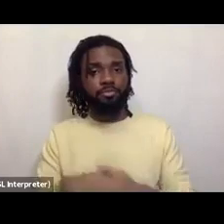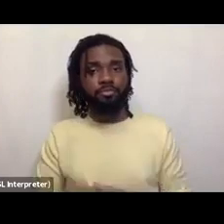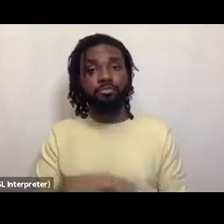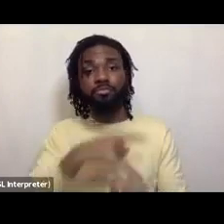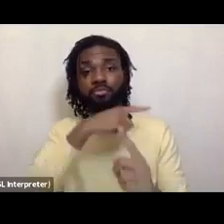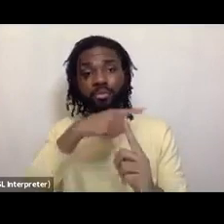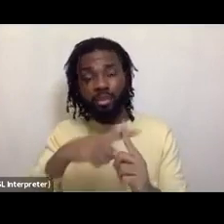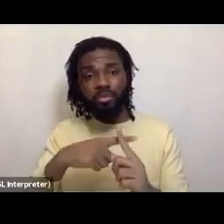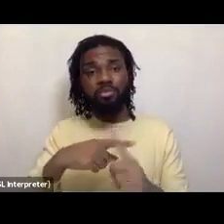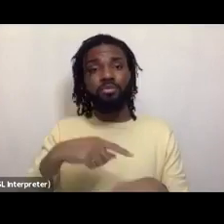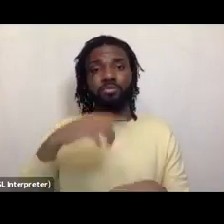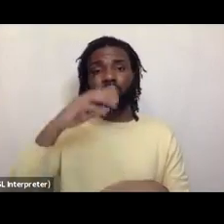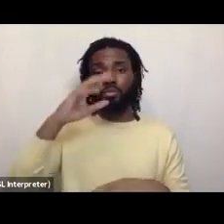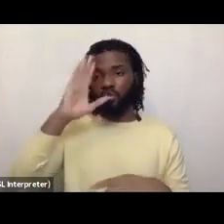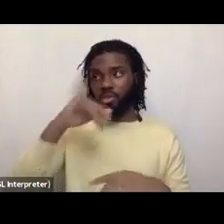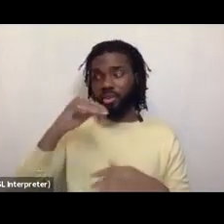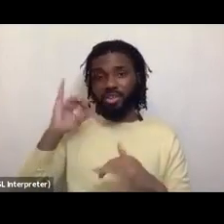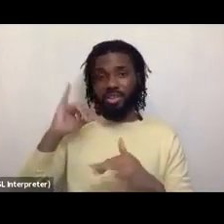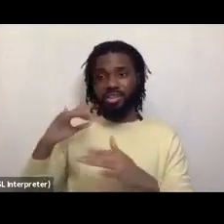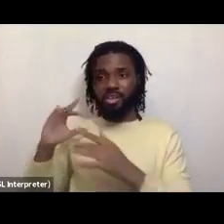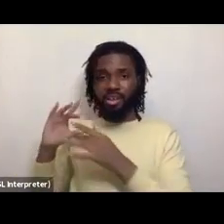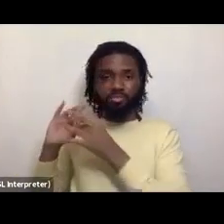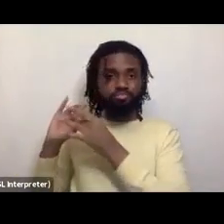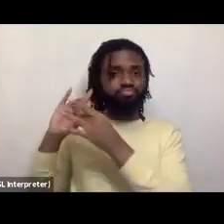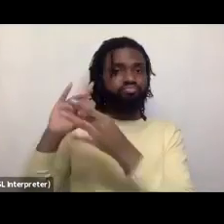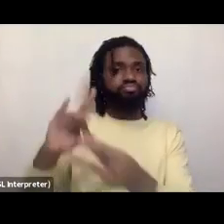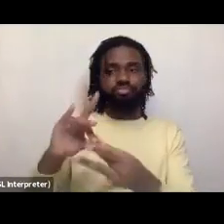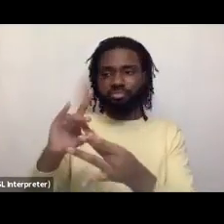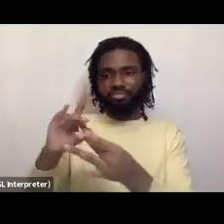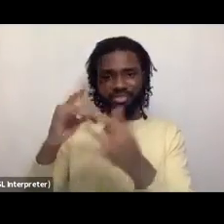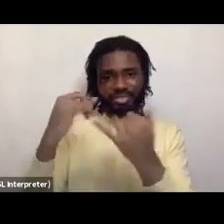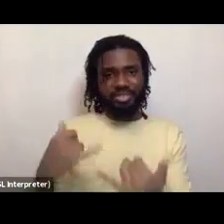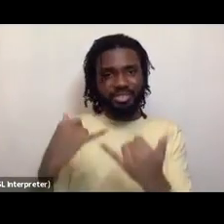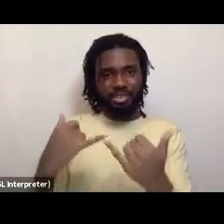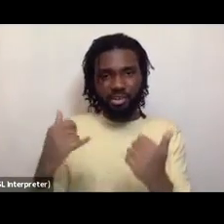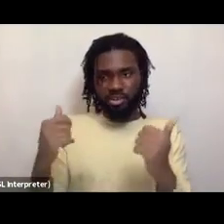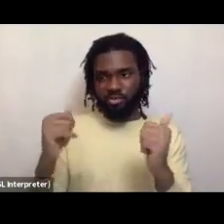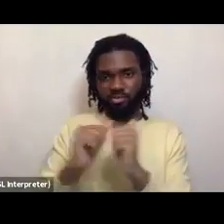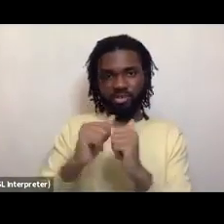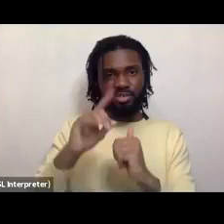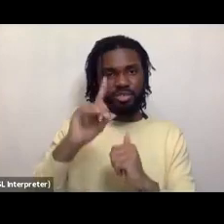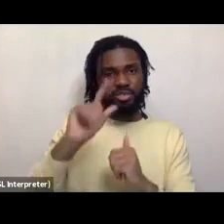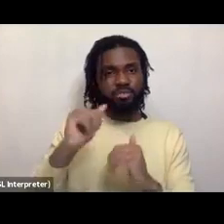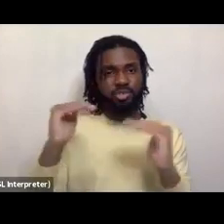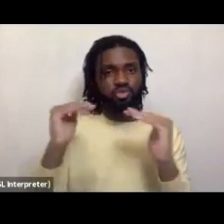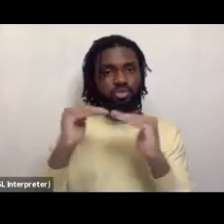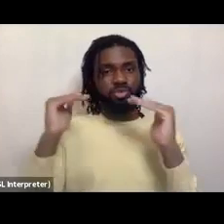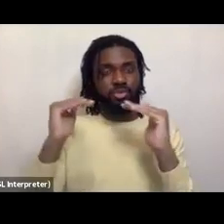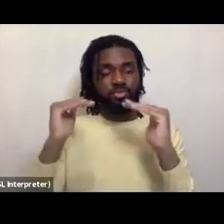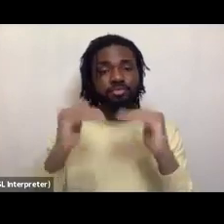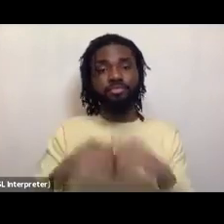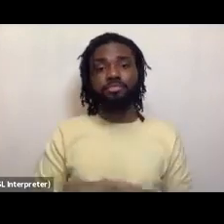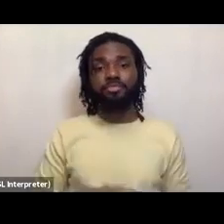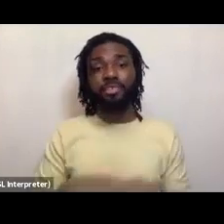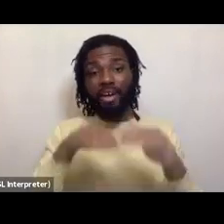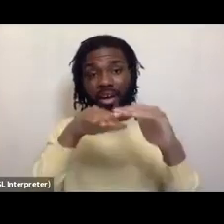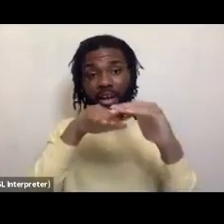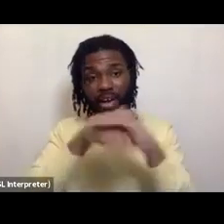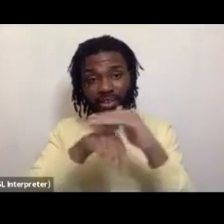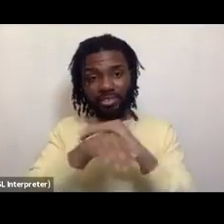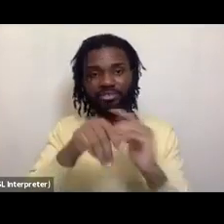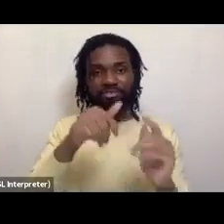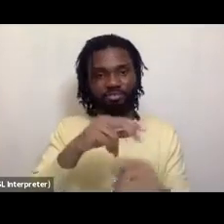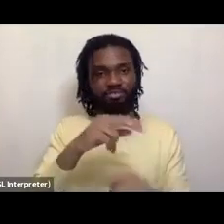and working in that same lineage when we talk about what disability justice is. Access is also a verb. It's something